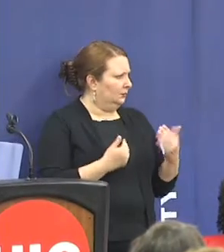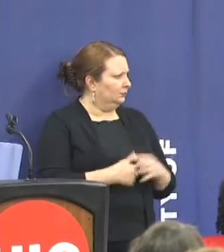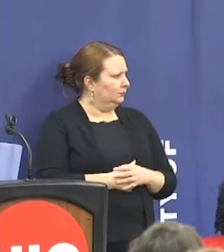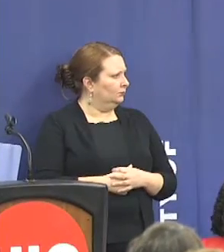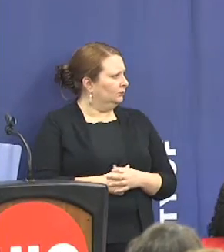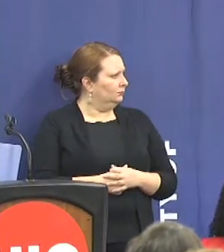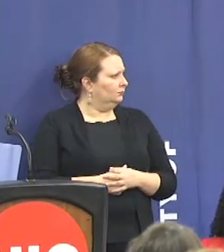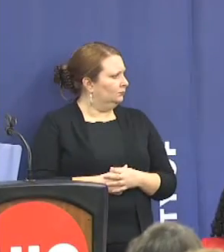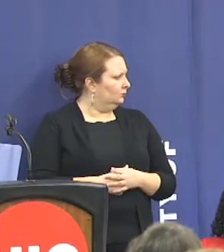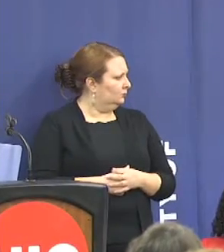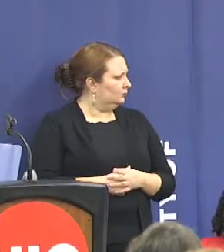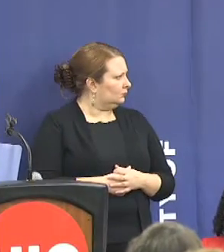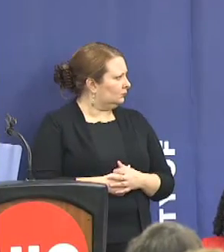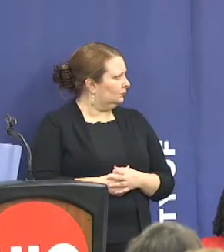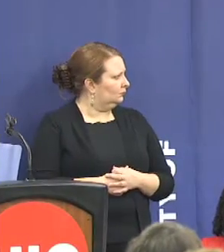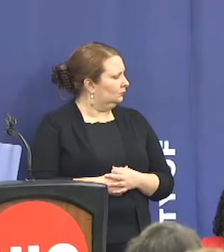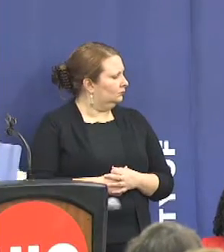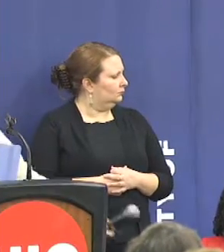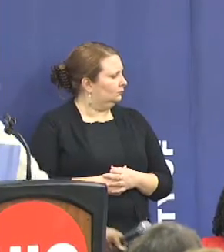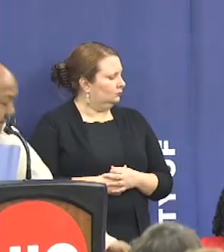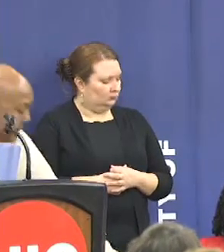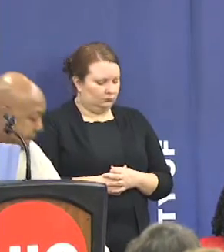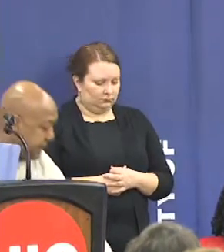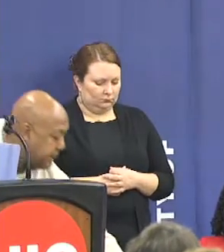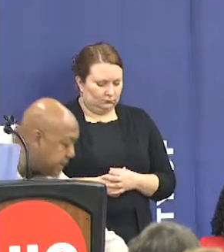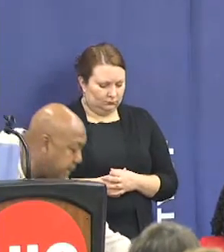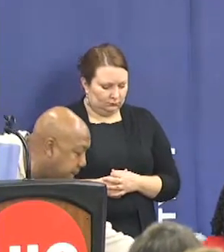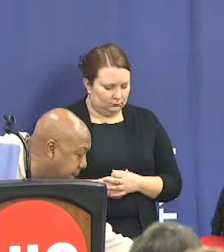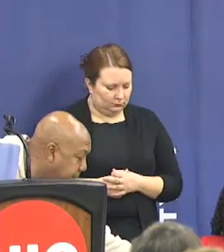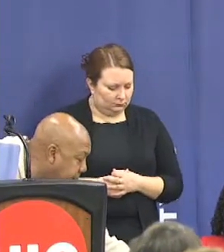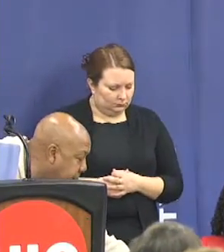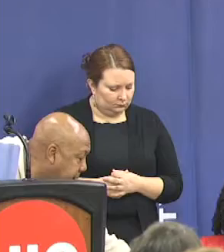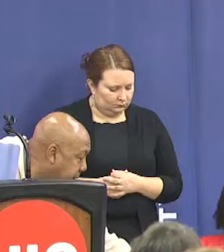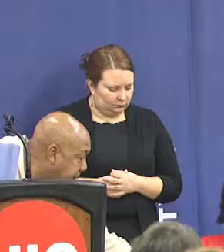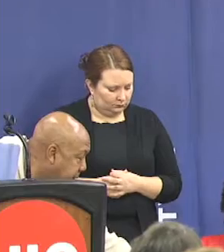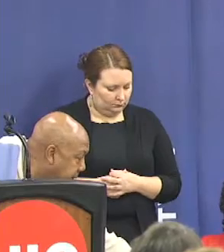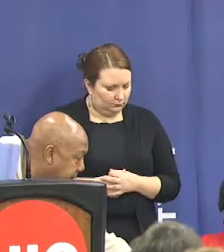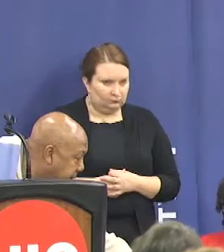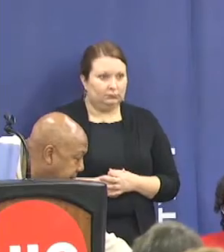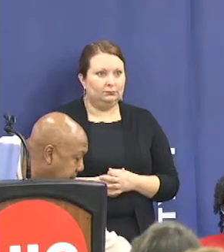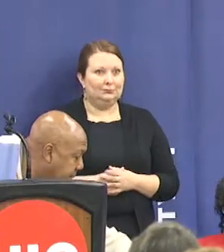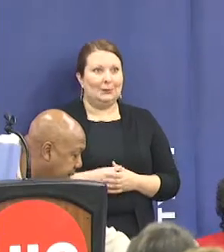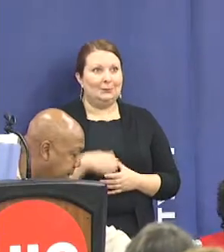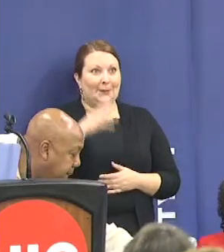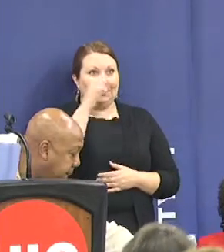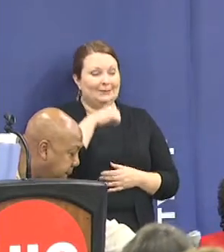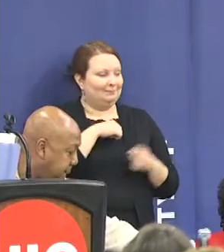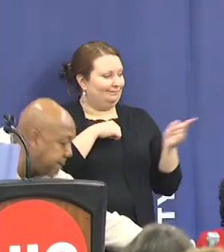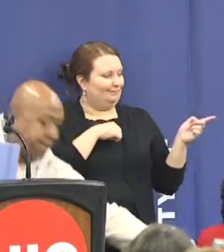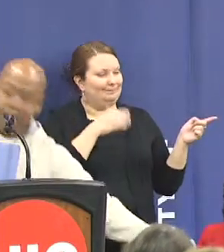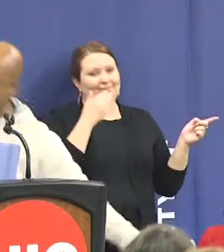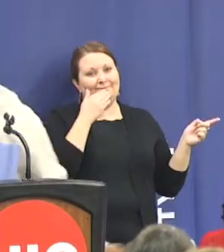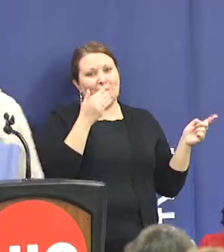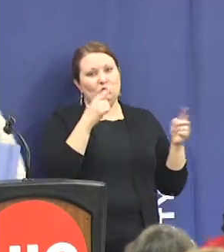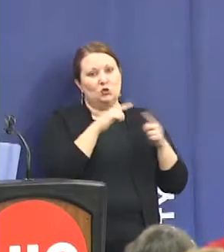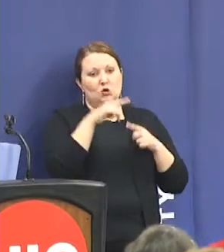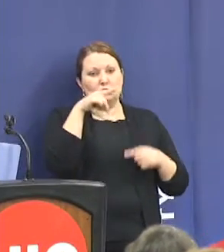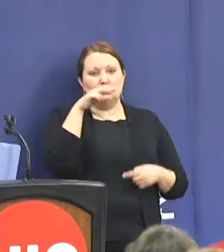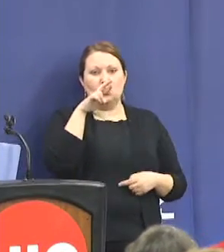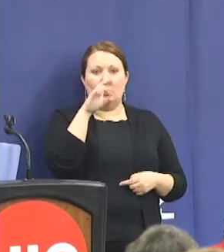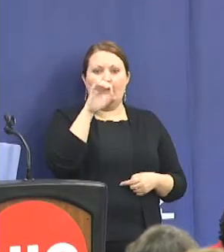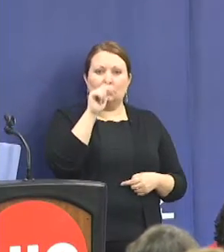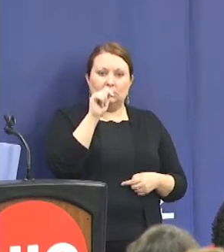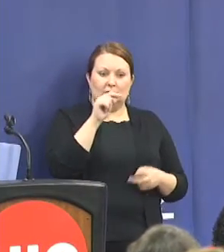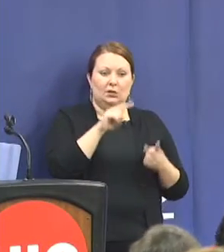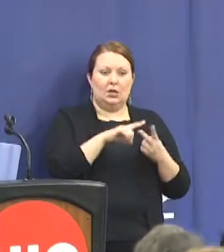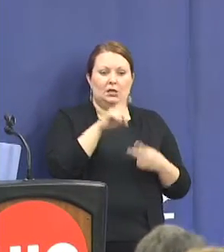Oh, okay. Should I go first? Okay. Sorry, I missed the cue. I wanted to just thank the provost and